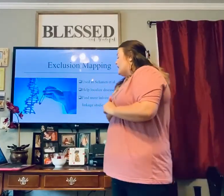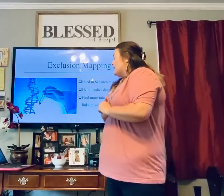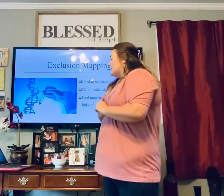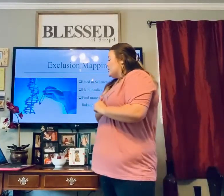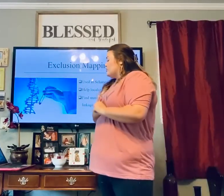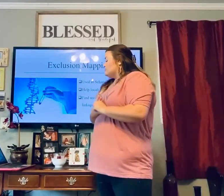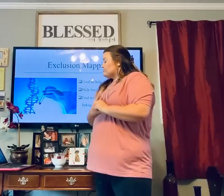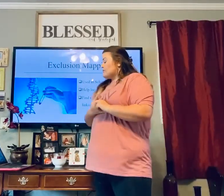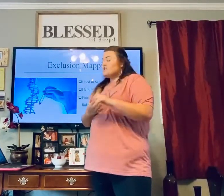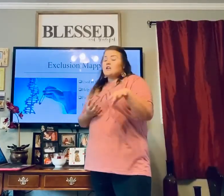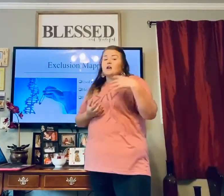And